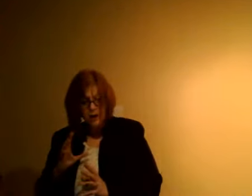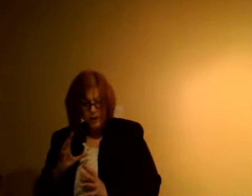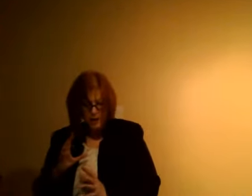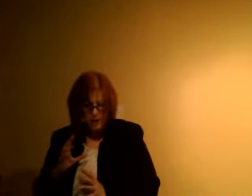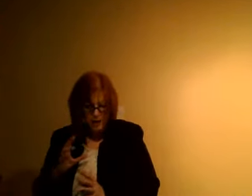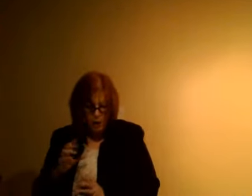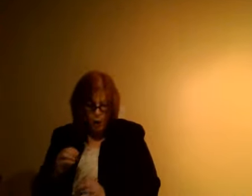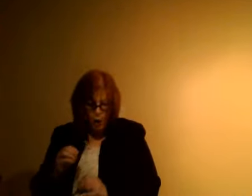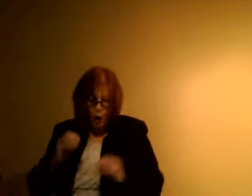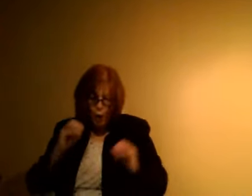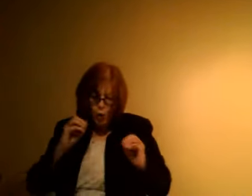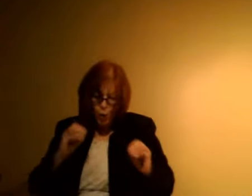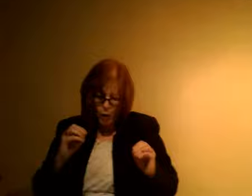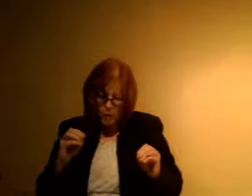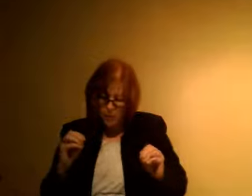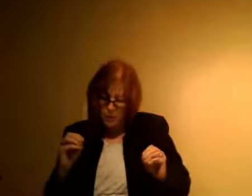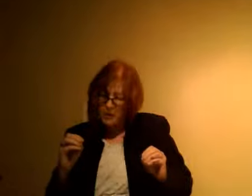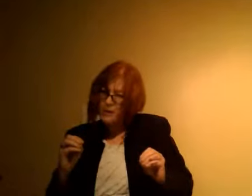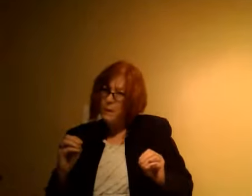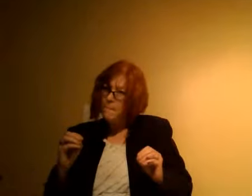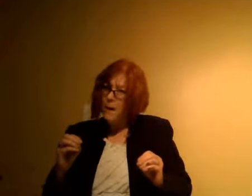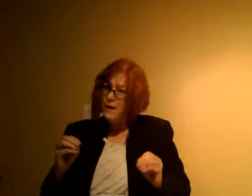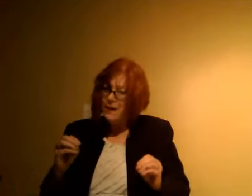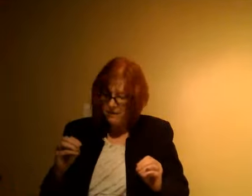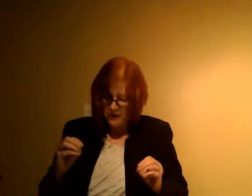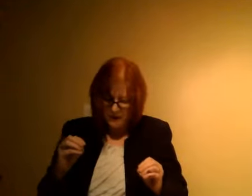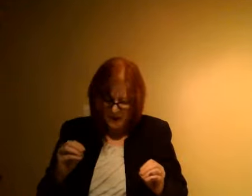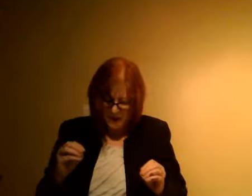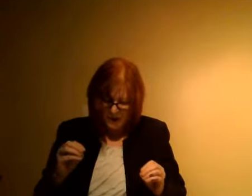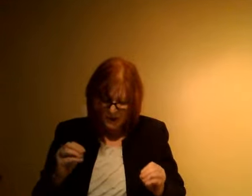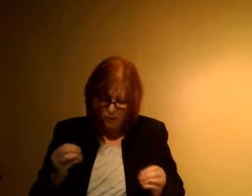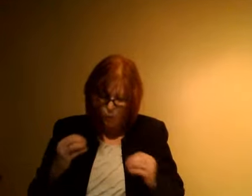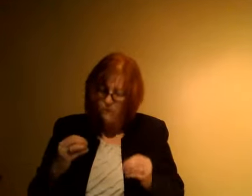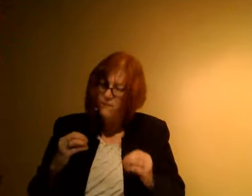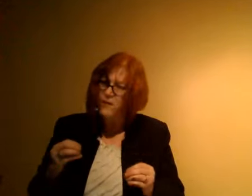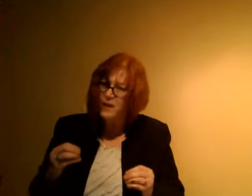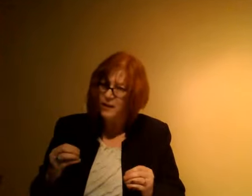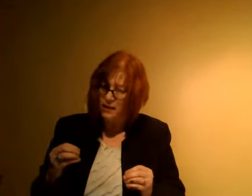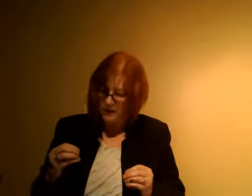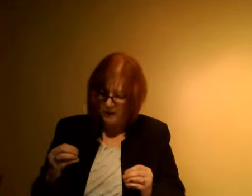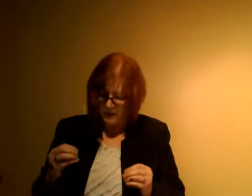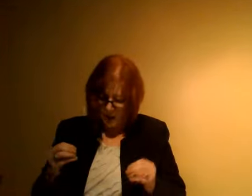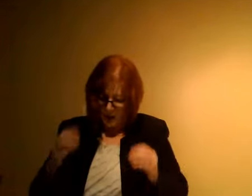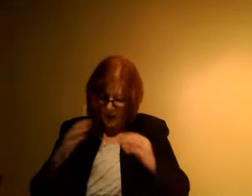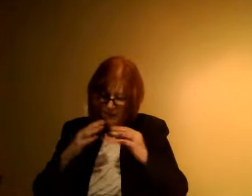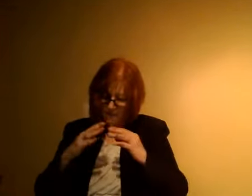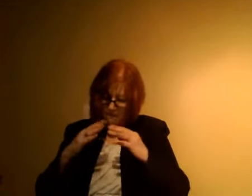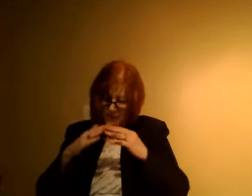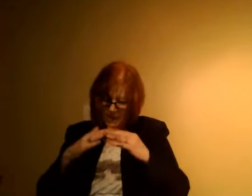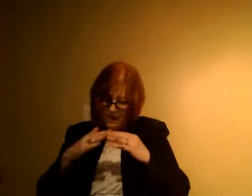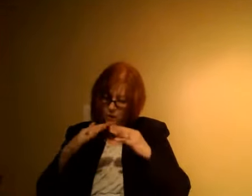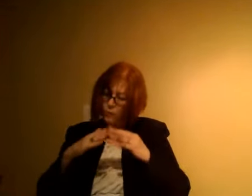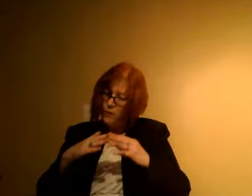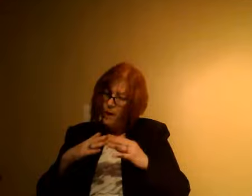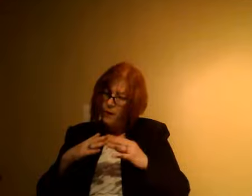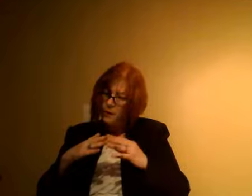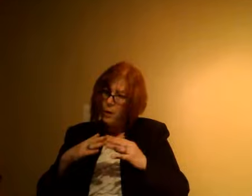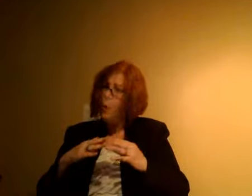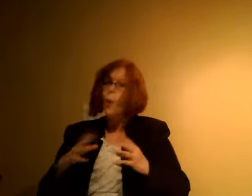Piaget, your thoughts might have the details or feelings of being correct,